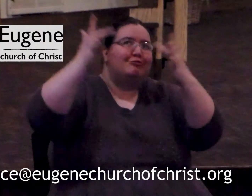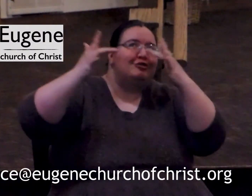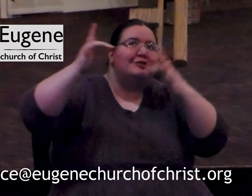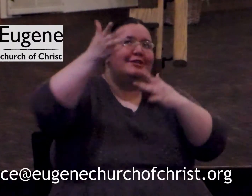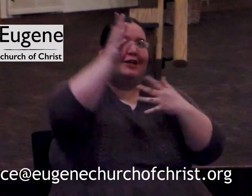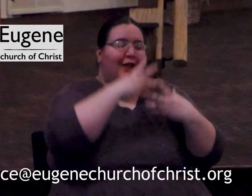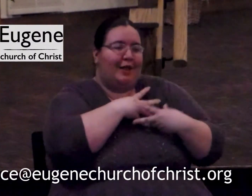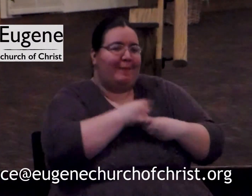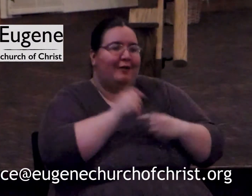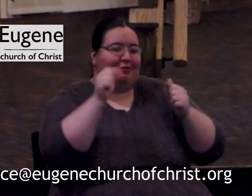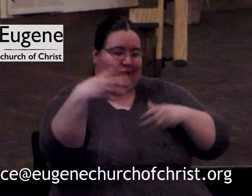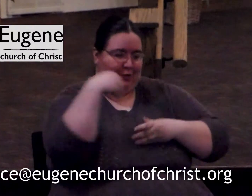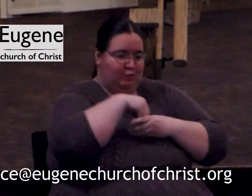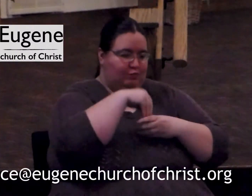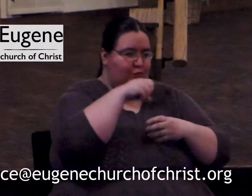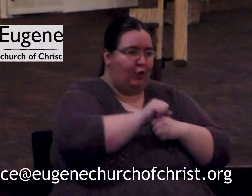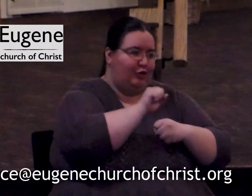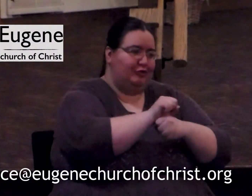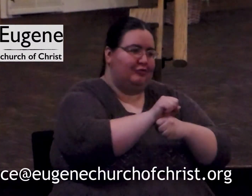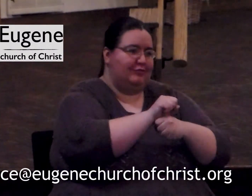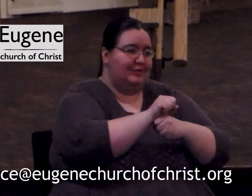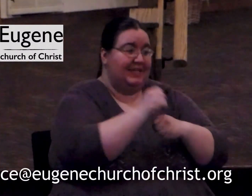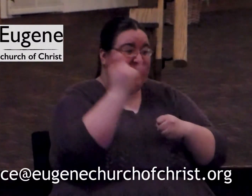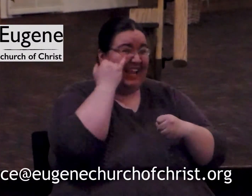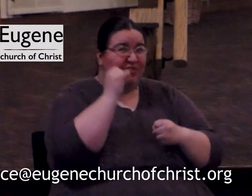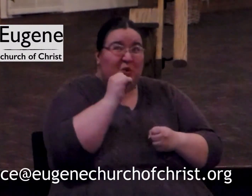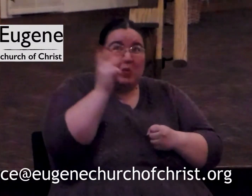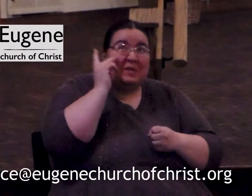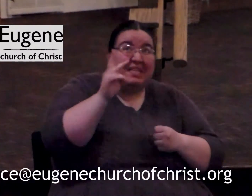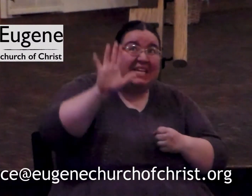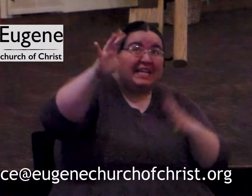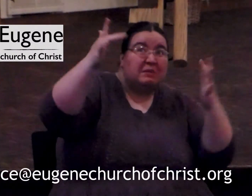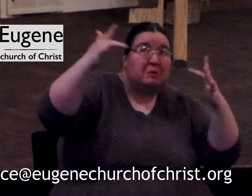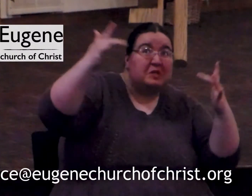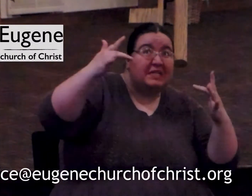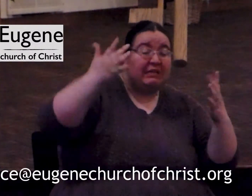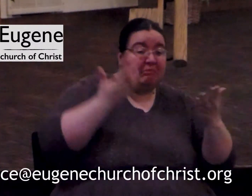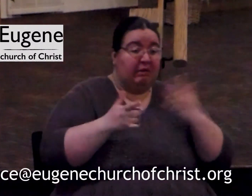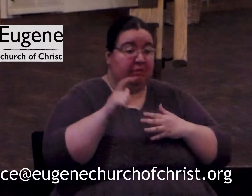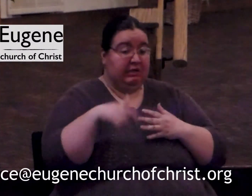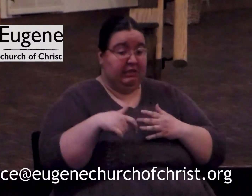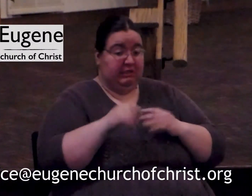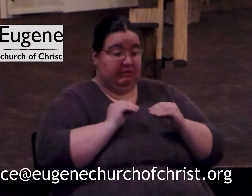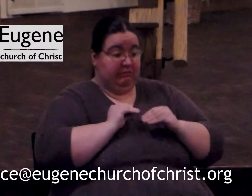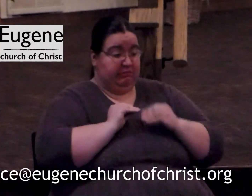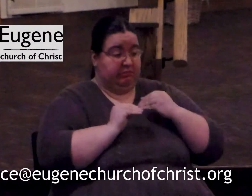And if we don't see enough of his compassion and his mercy in our lives, maybe we need to go back and work on the patience and integrity side.